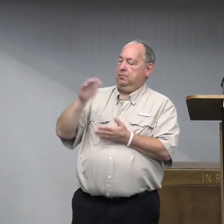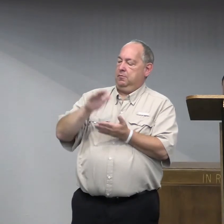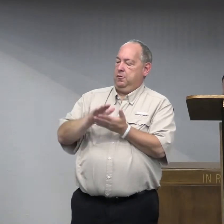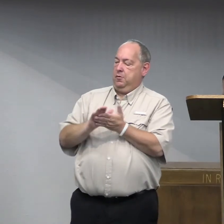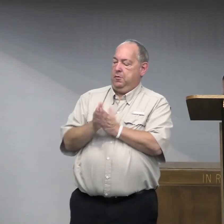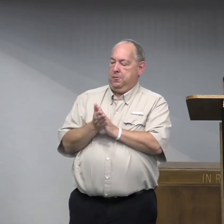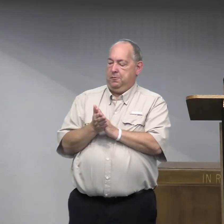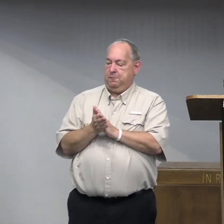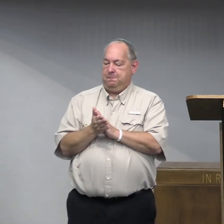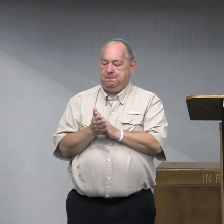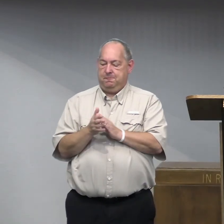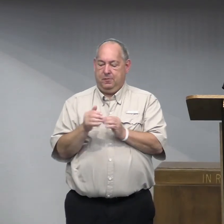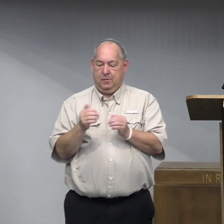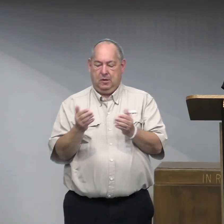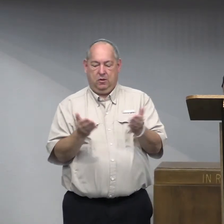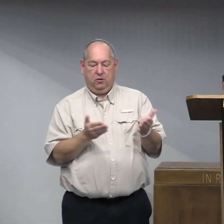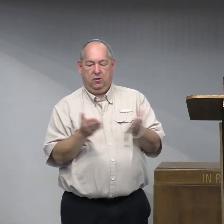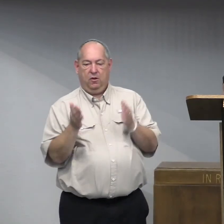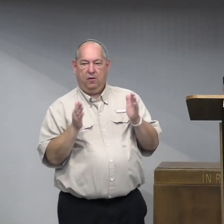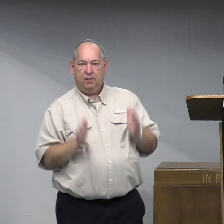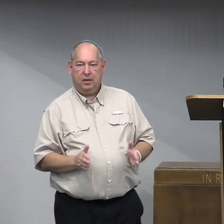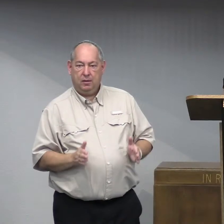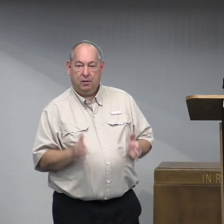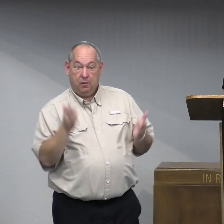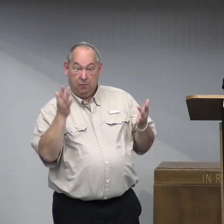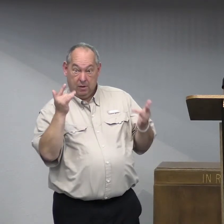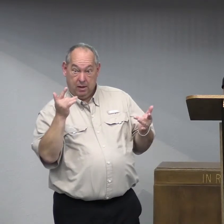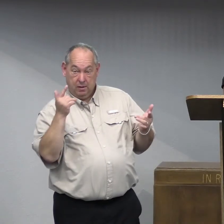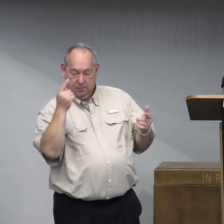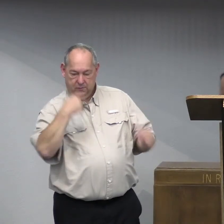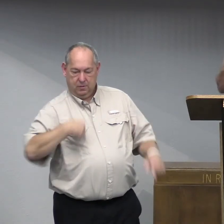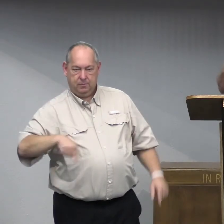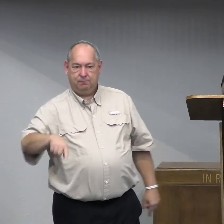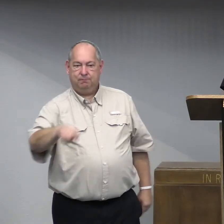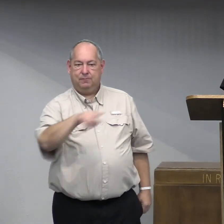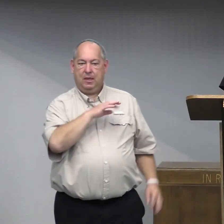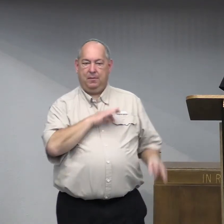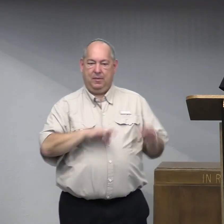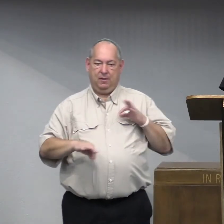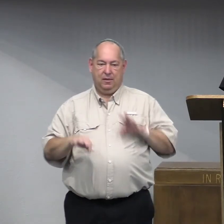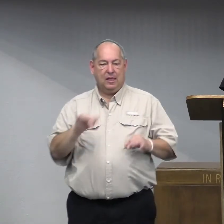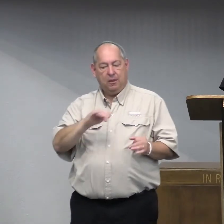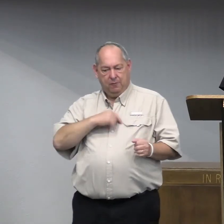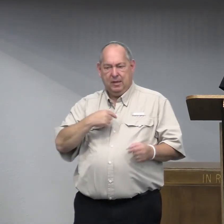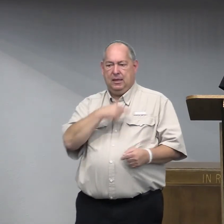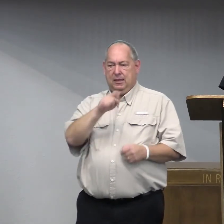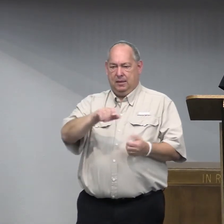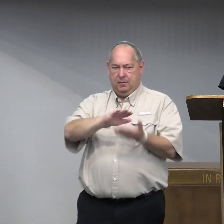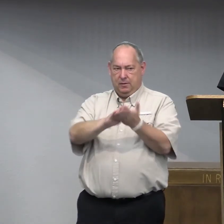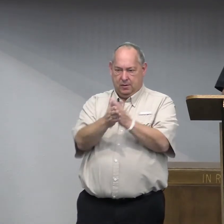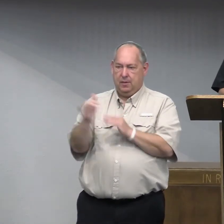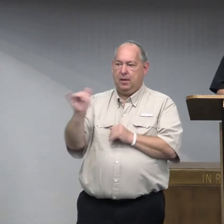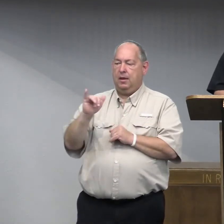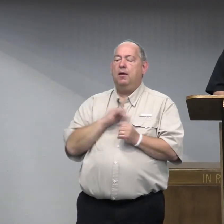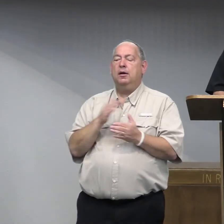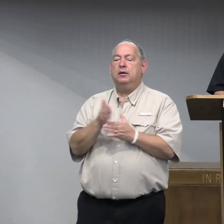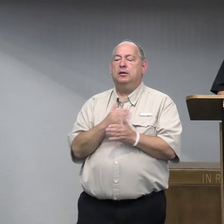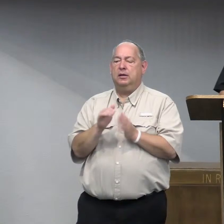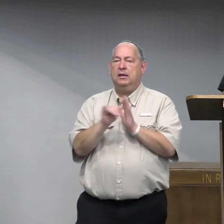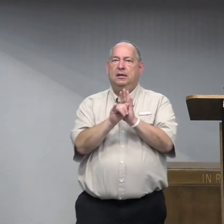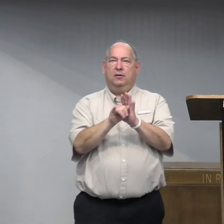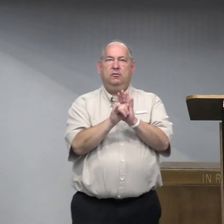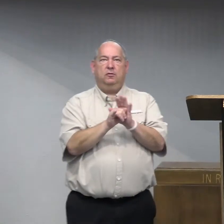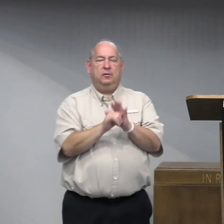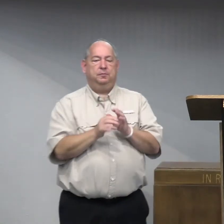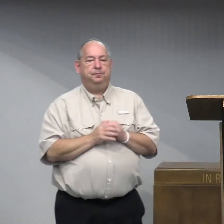the form of a servant for our benefit. That's who we are to be like. I want to share an